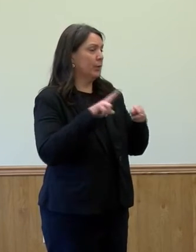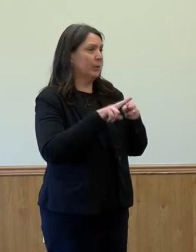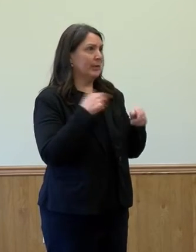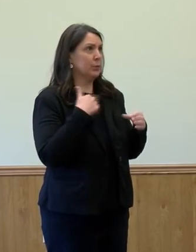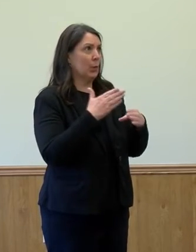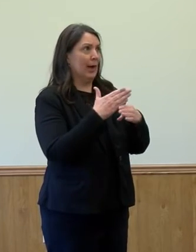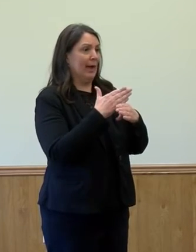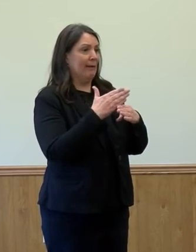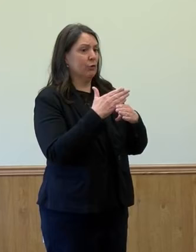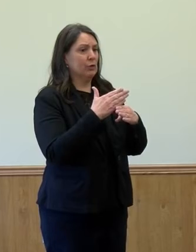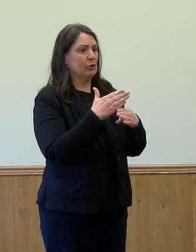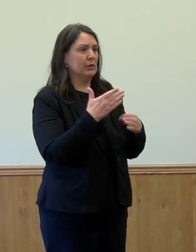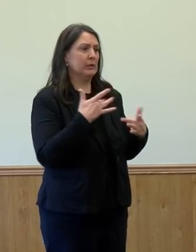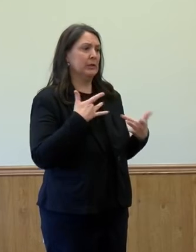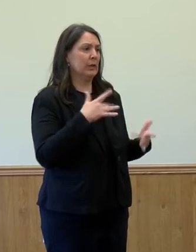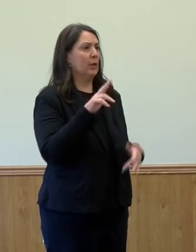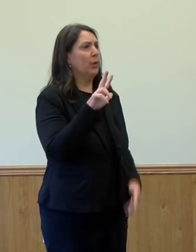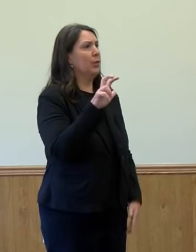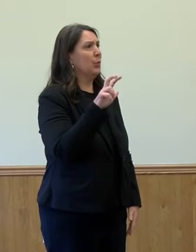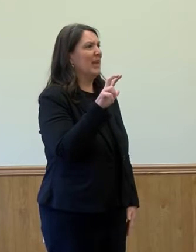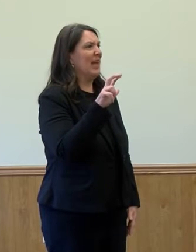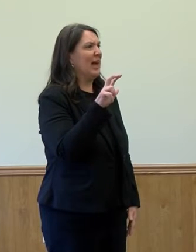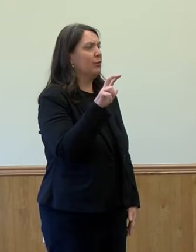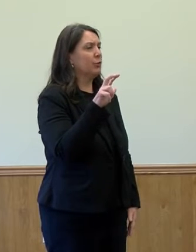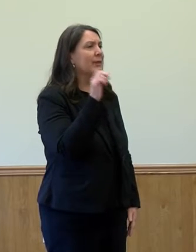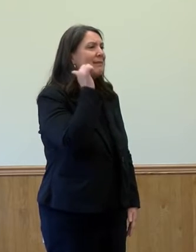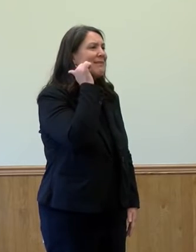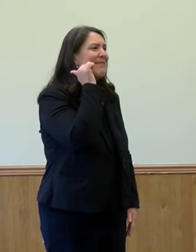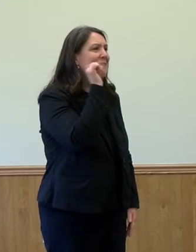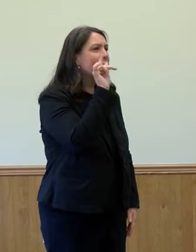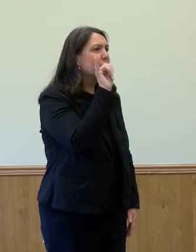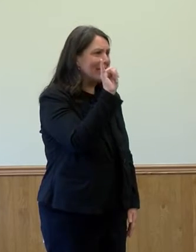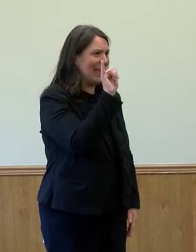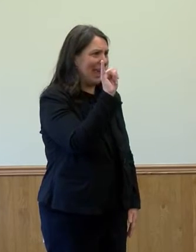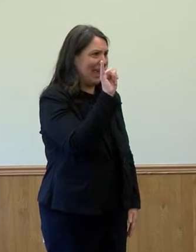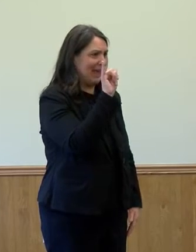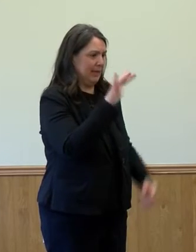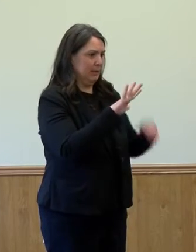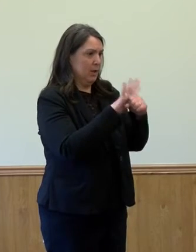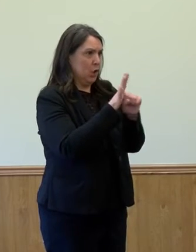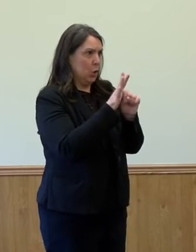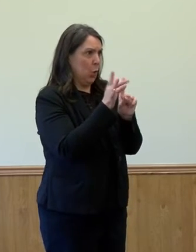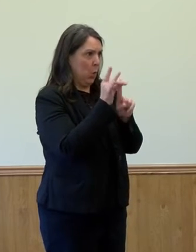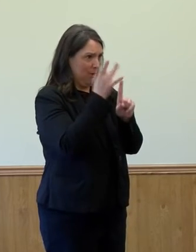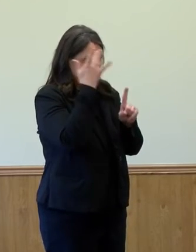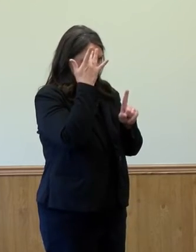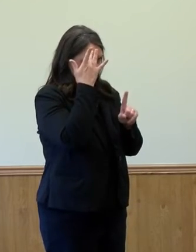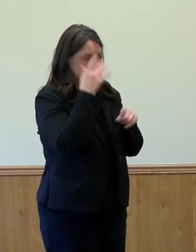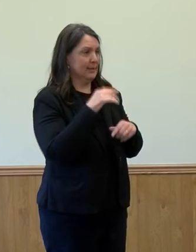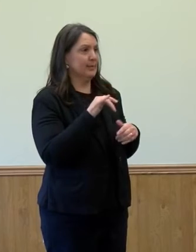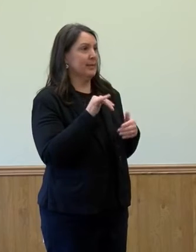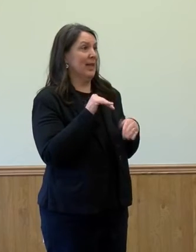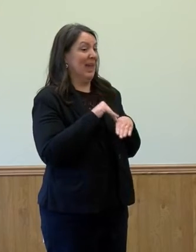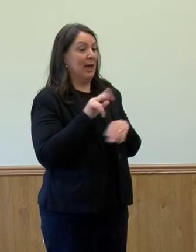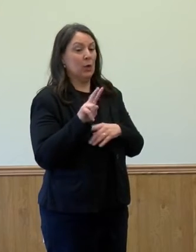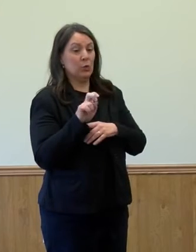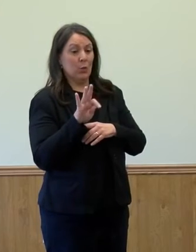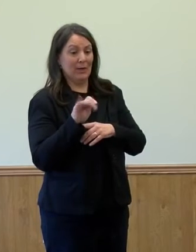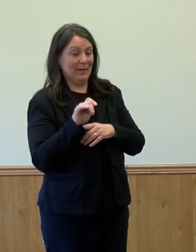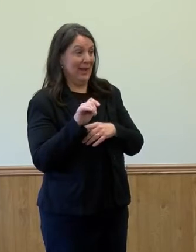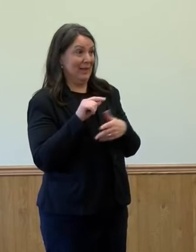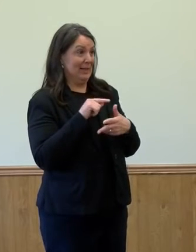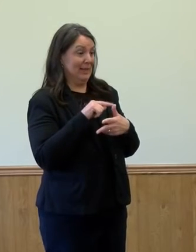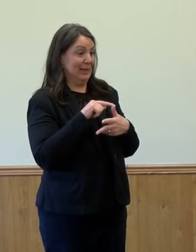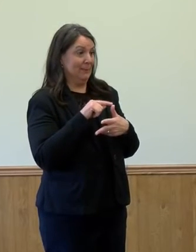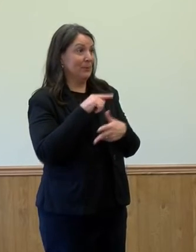under 300 new cases each day in the Tri-County at 290. And for Peoria